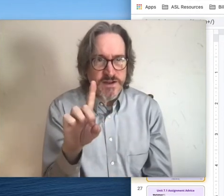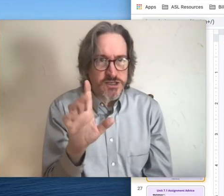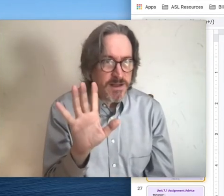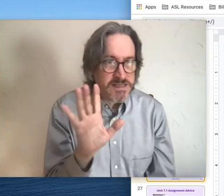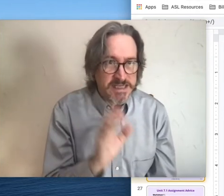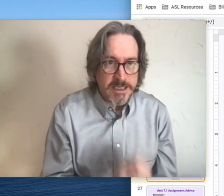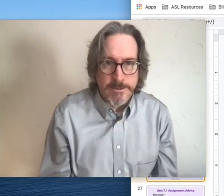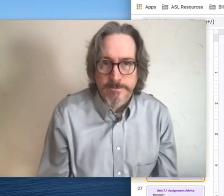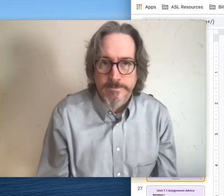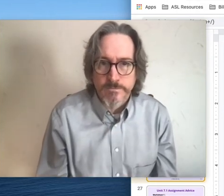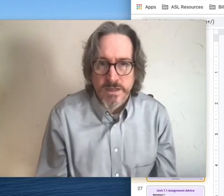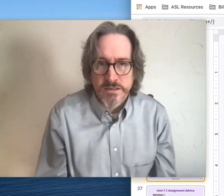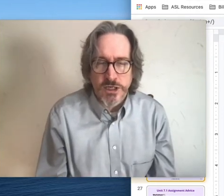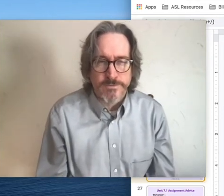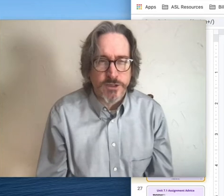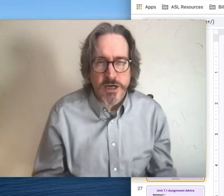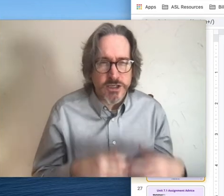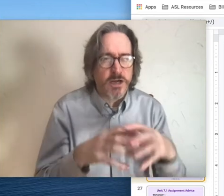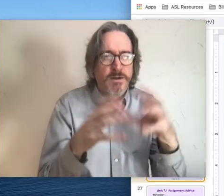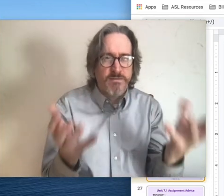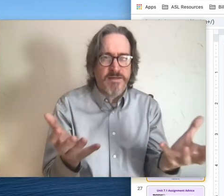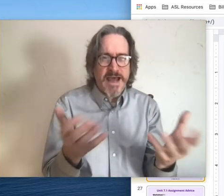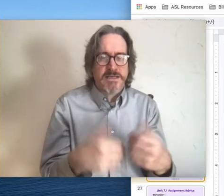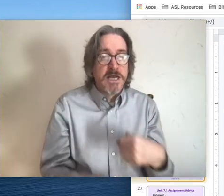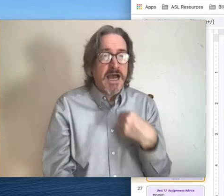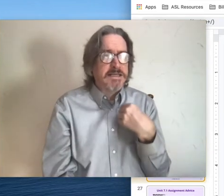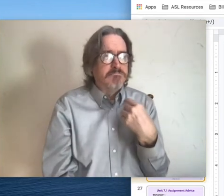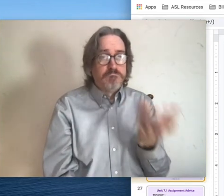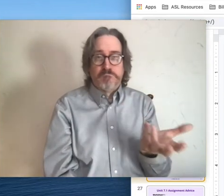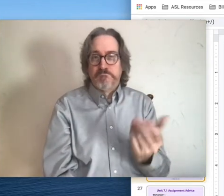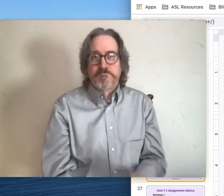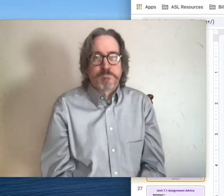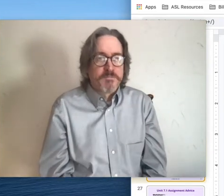always fingerspell seed. So they're trying to talk about that.